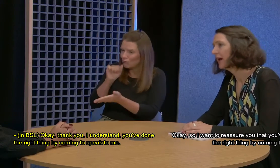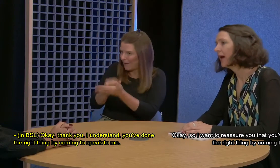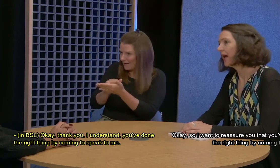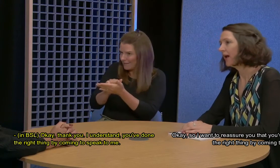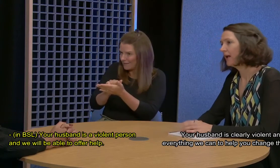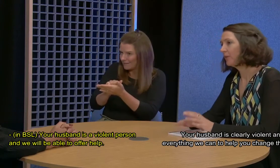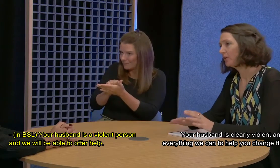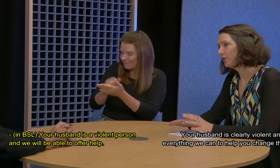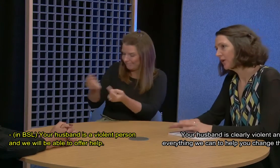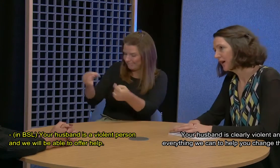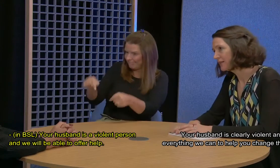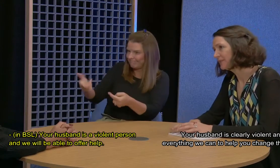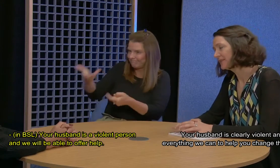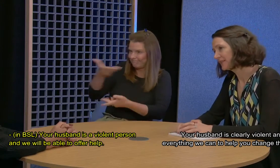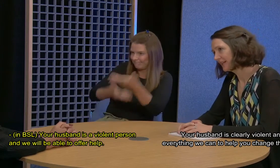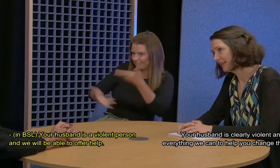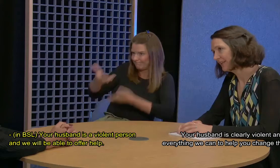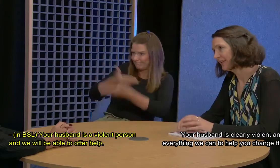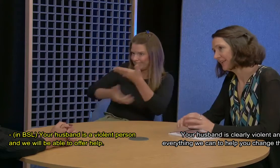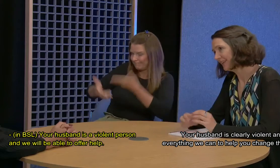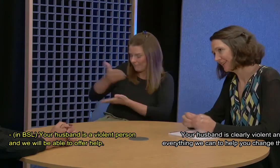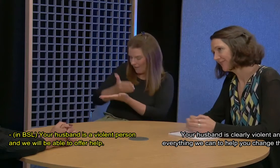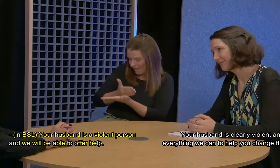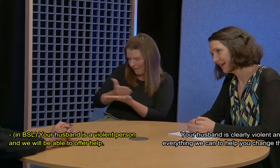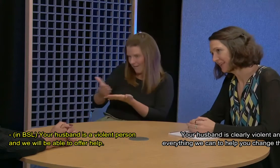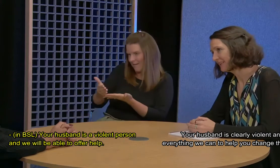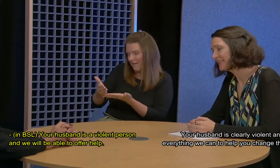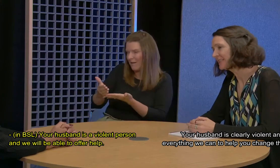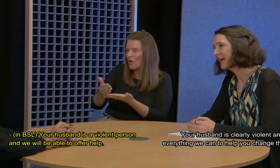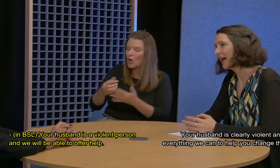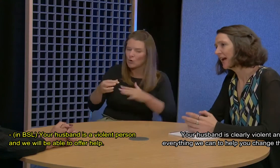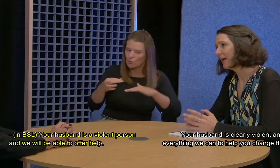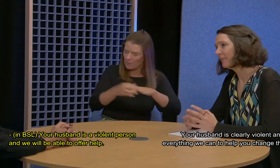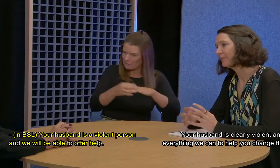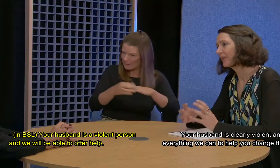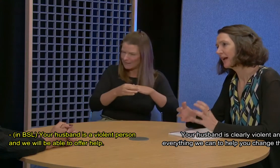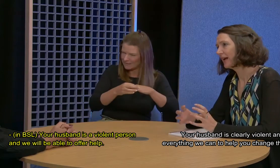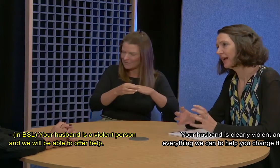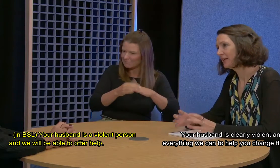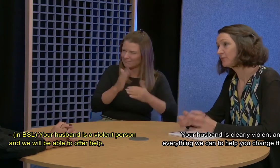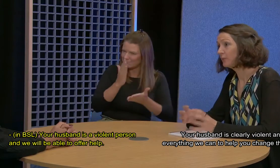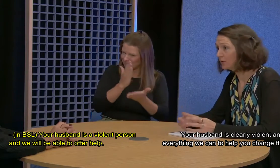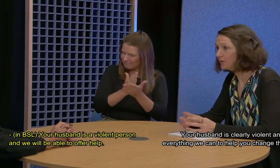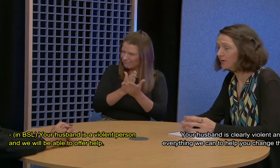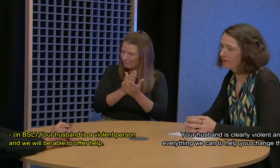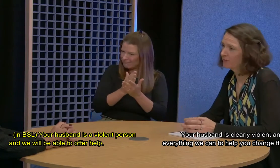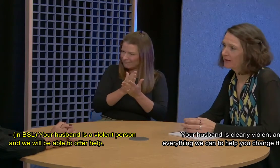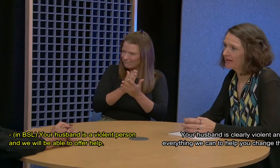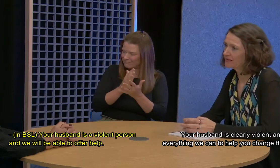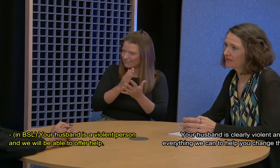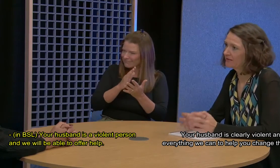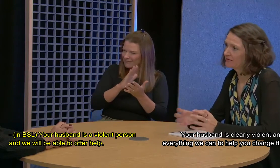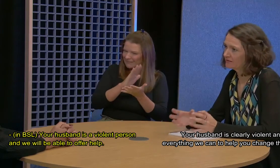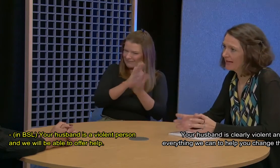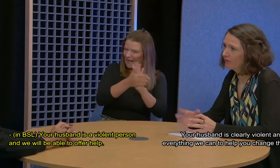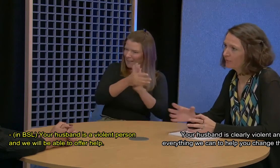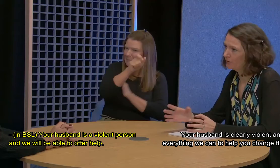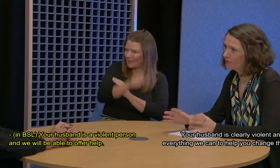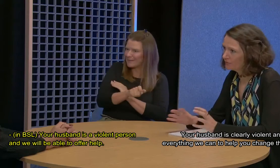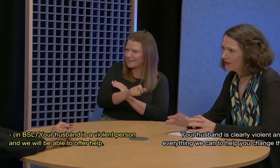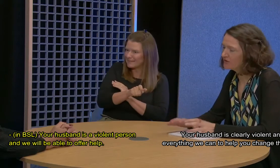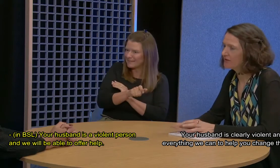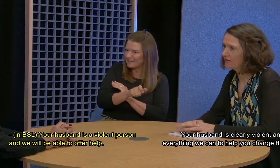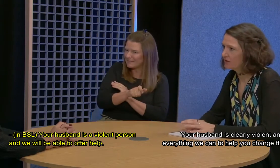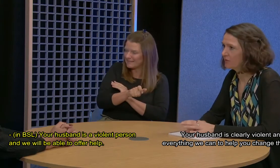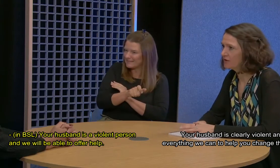me. Your husband is clearly violent, and we will do everything we can to help